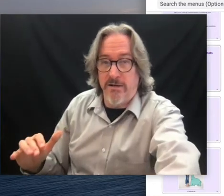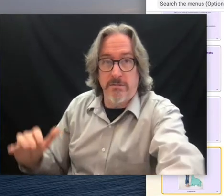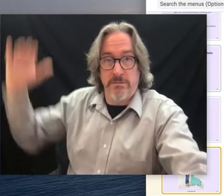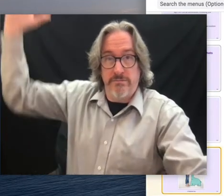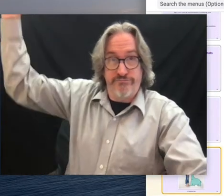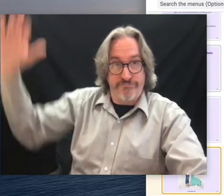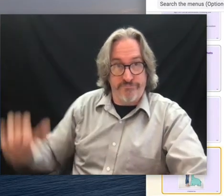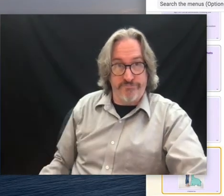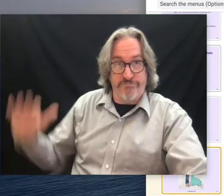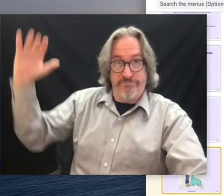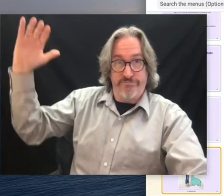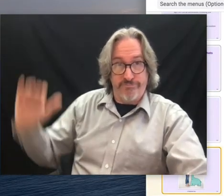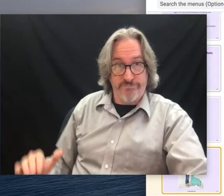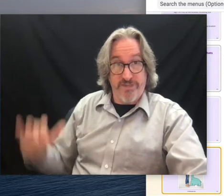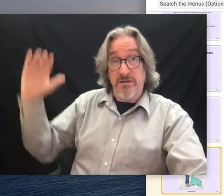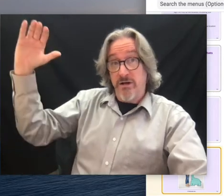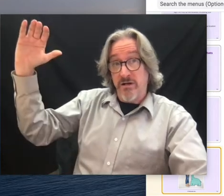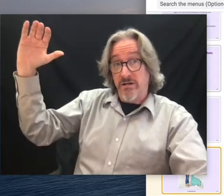that